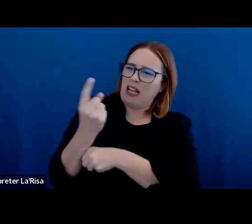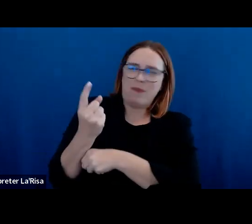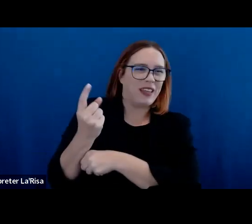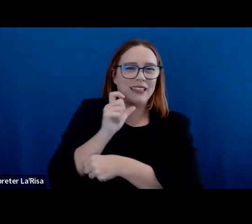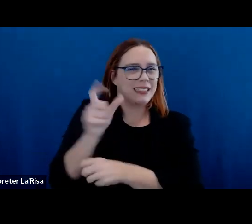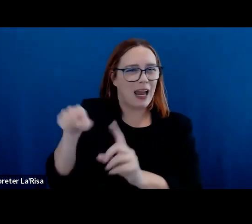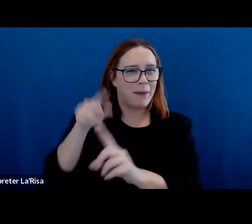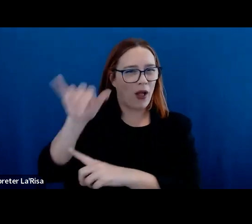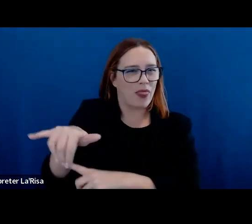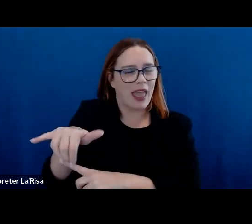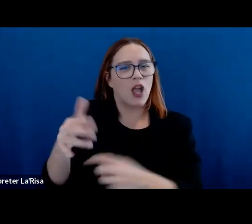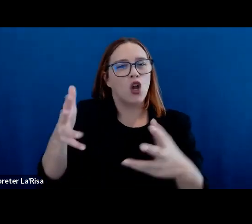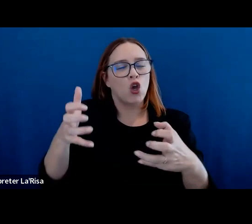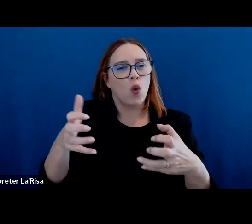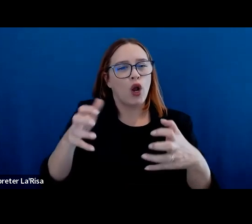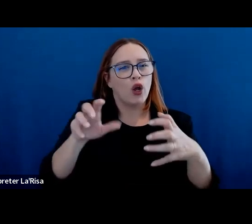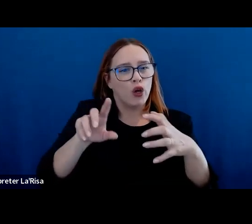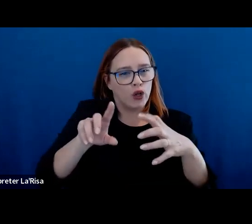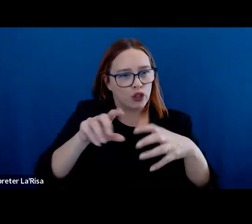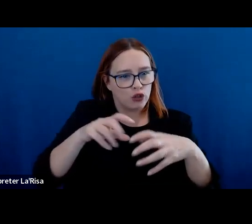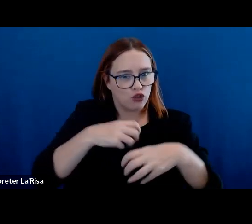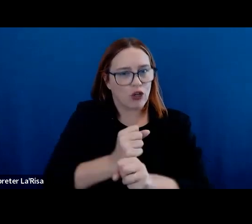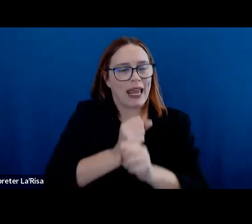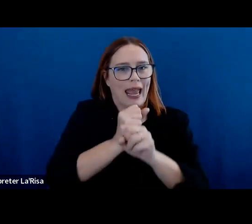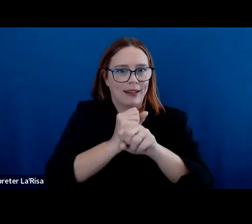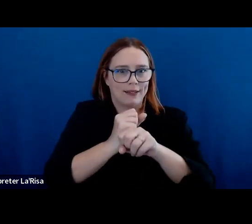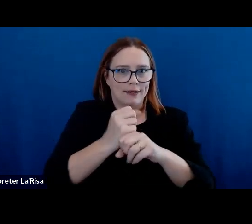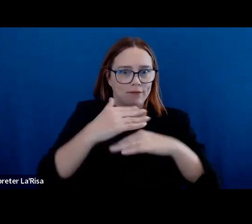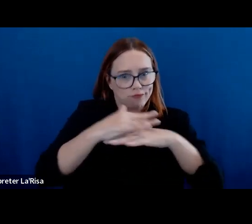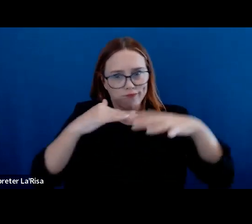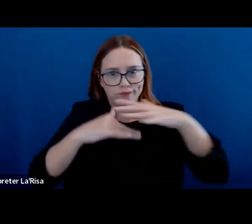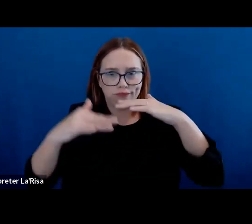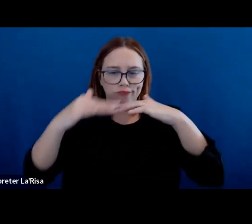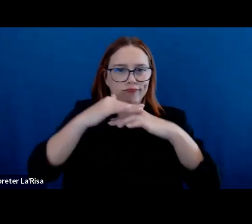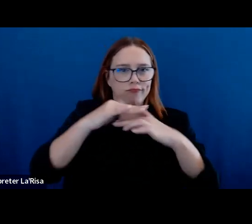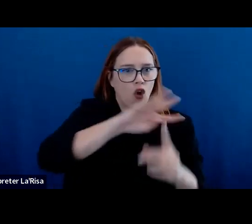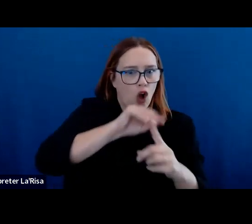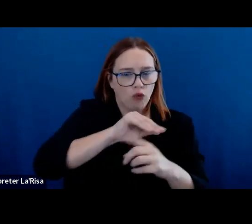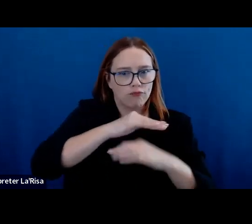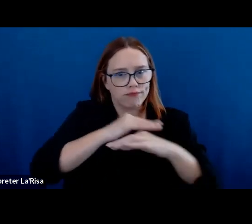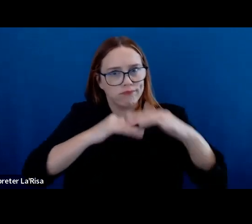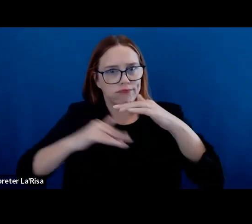relationships. And that's my thoughts on that question. Would anybody else like to share?